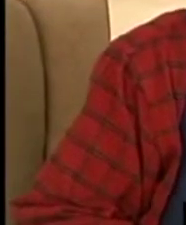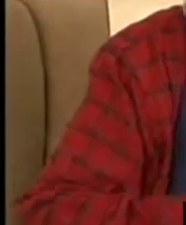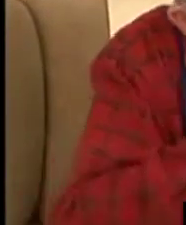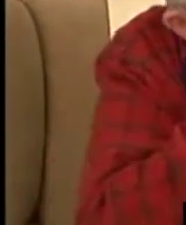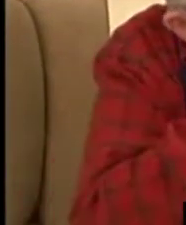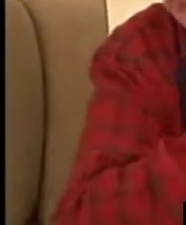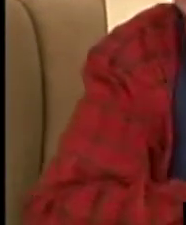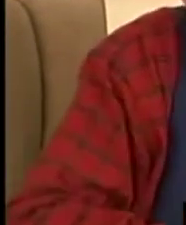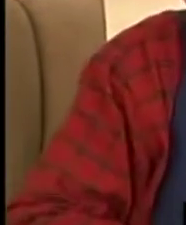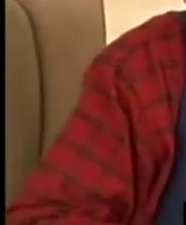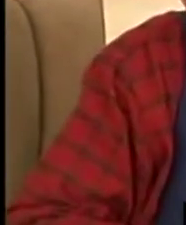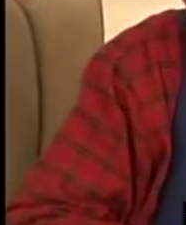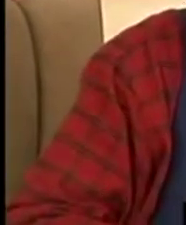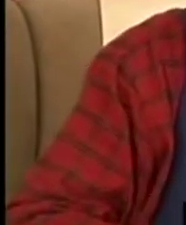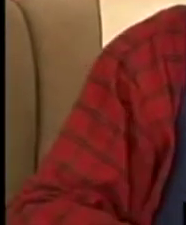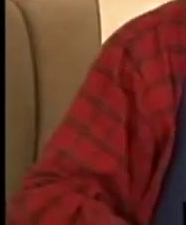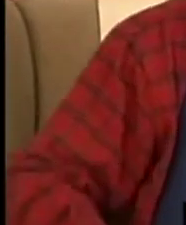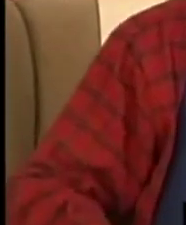shoot,